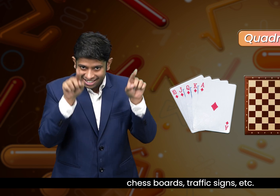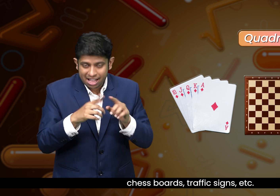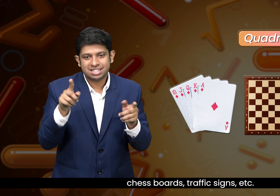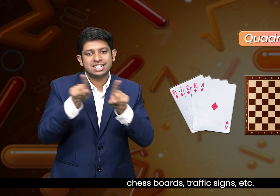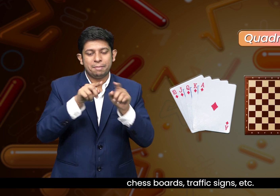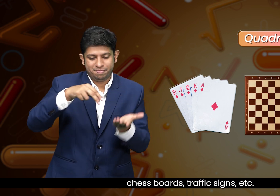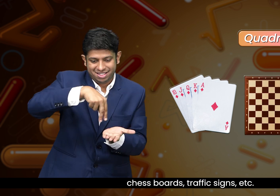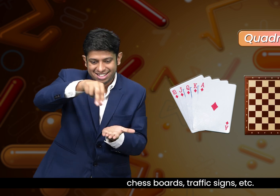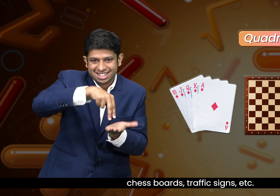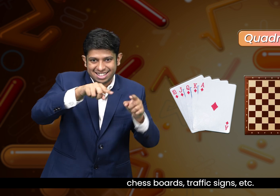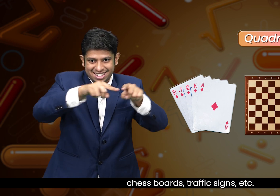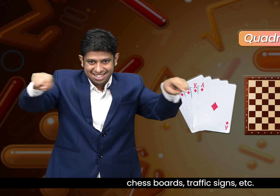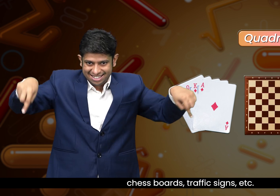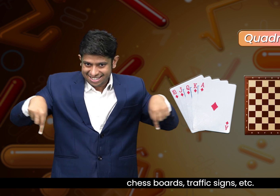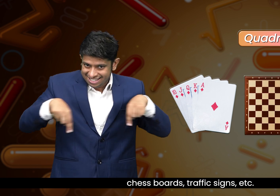chessboards, traffic signs, etc.